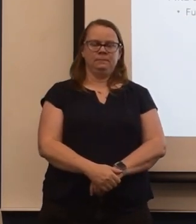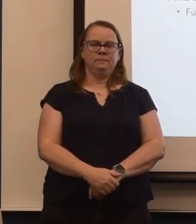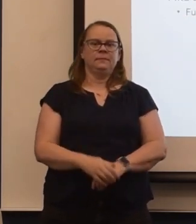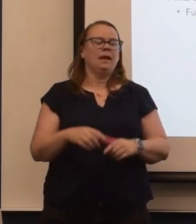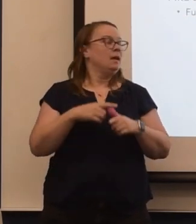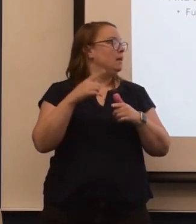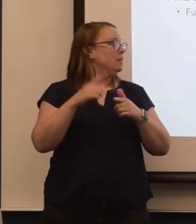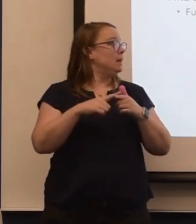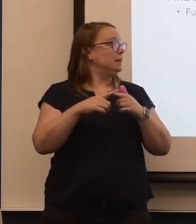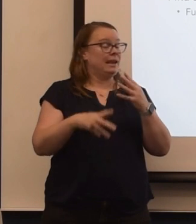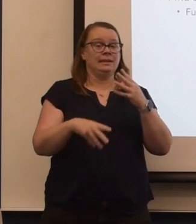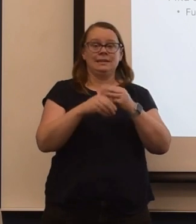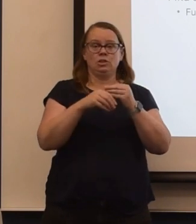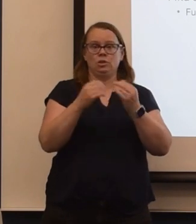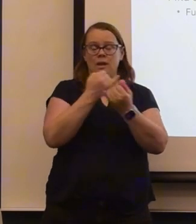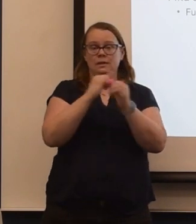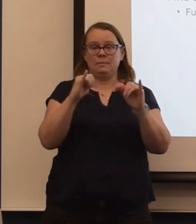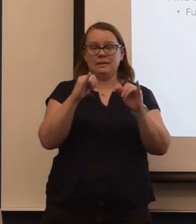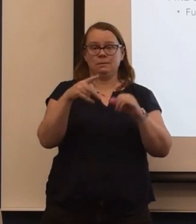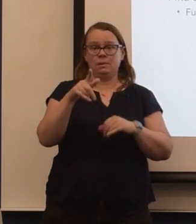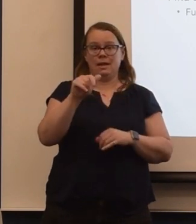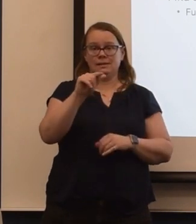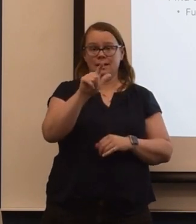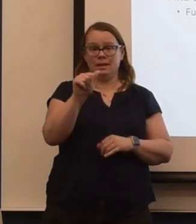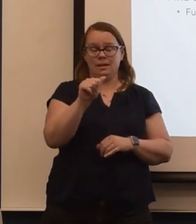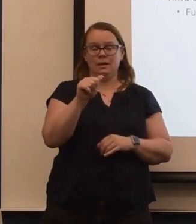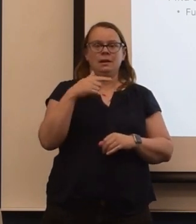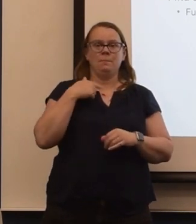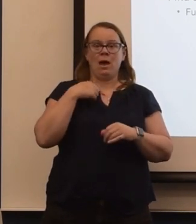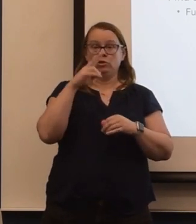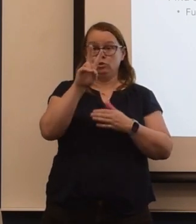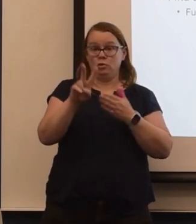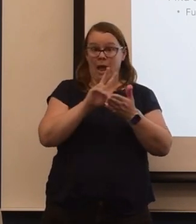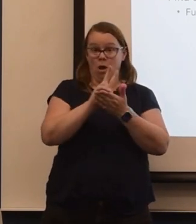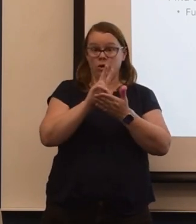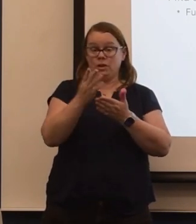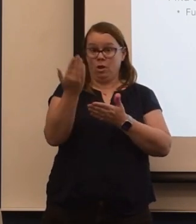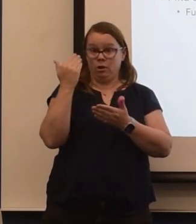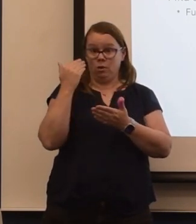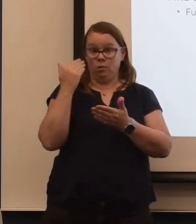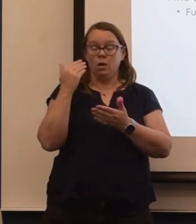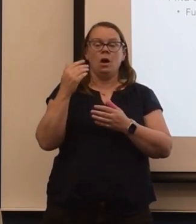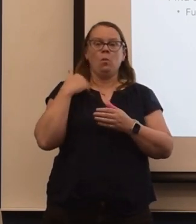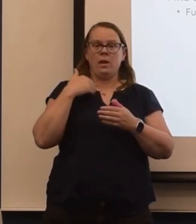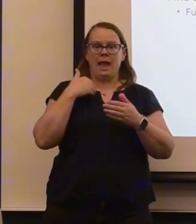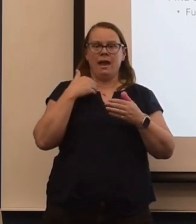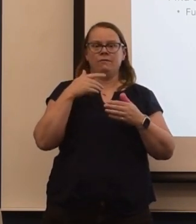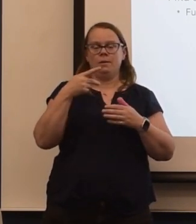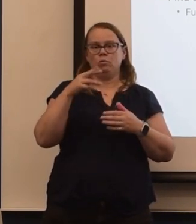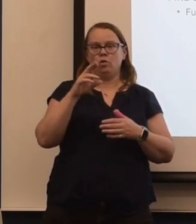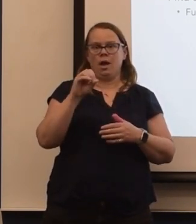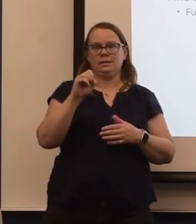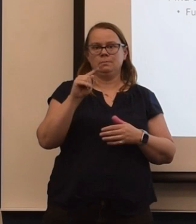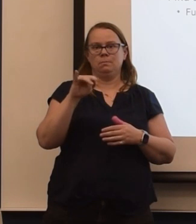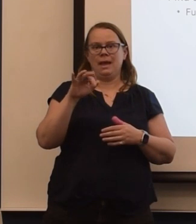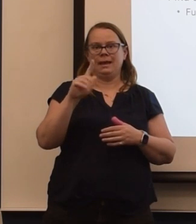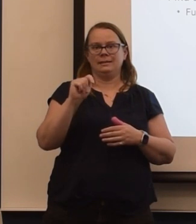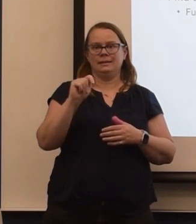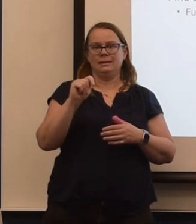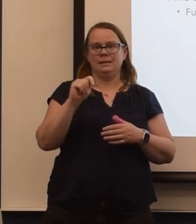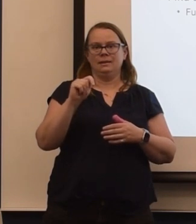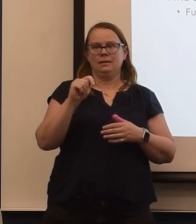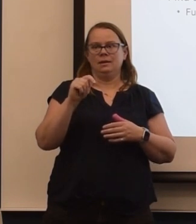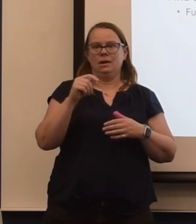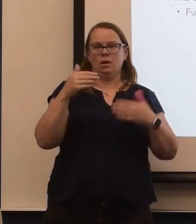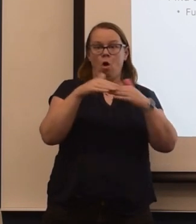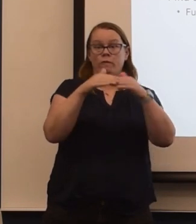And then in addition to Independence Plaza, as of about 2 hours ago, we do have a Prospect Corridor zoning overlay that was